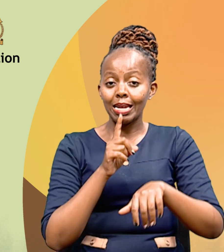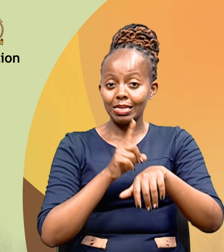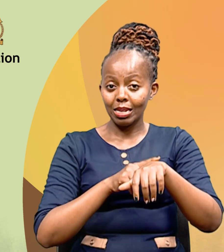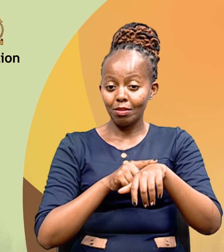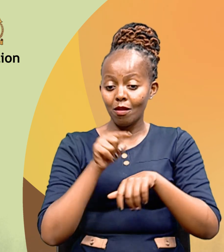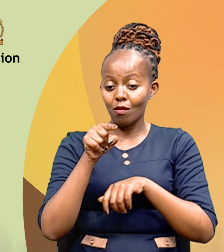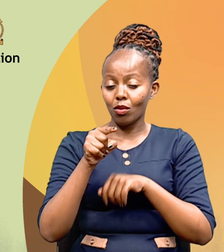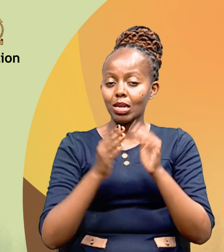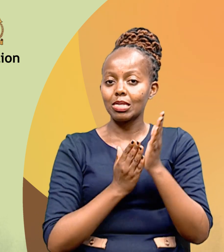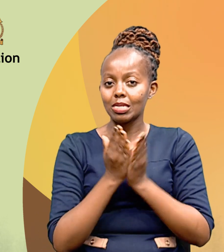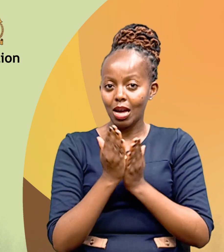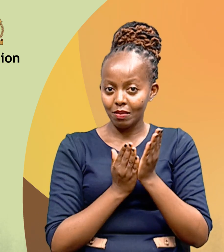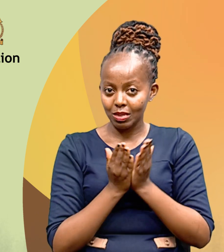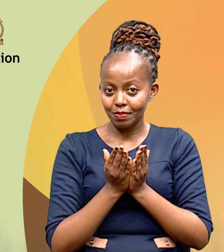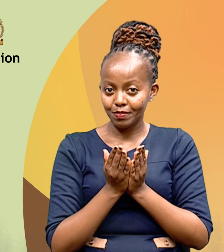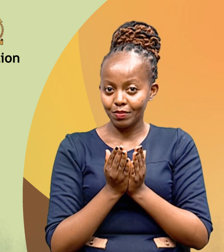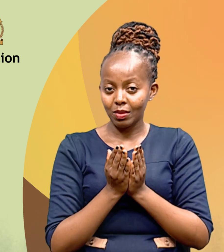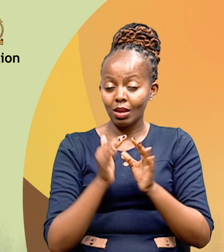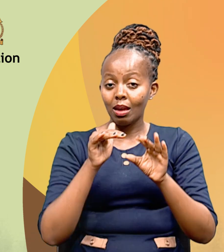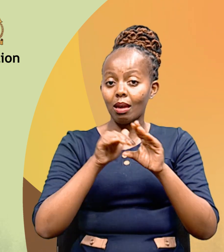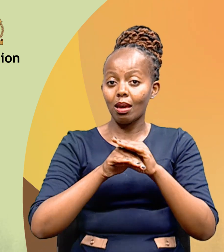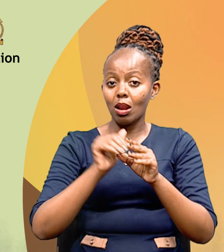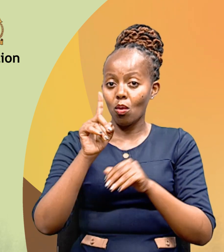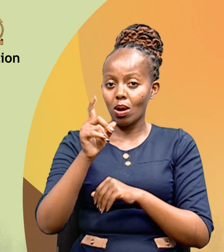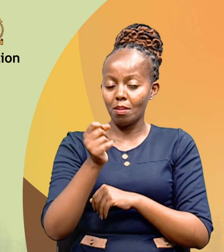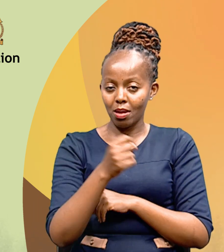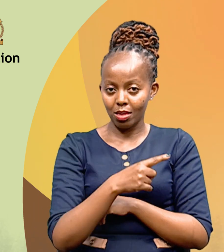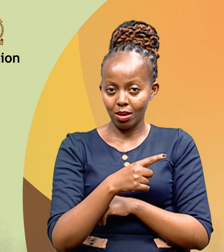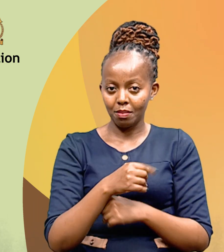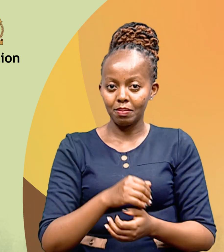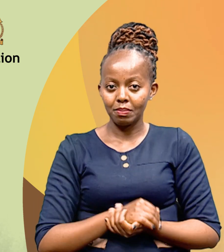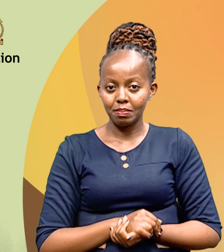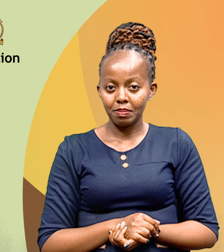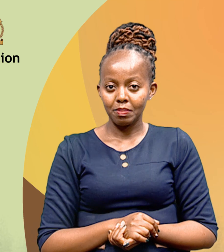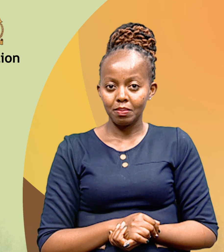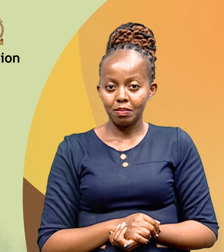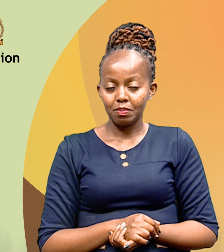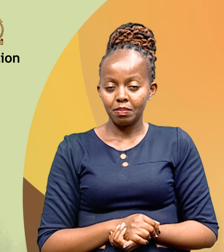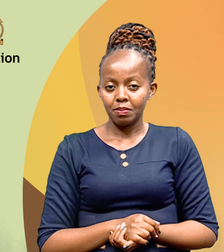Timeline of service is within 1 month.